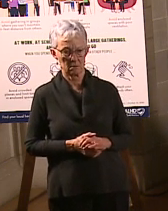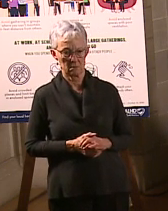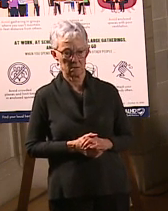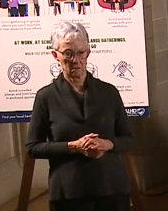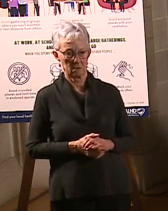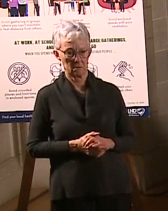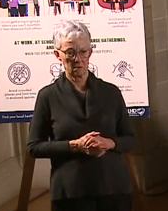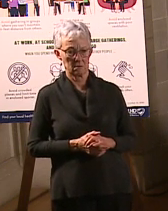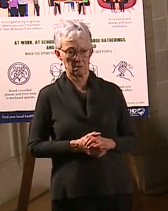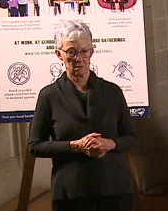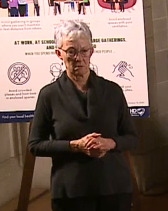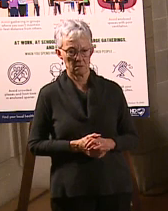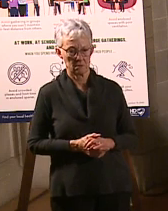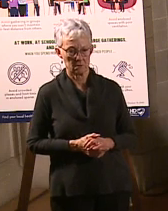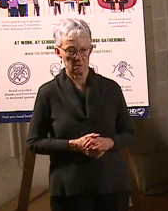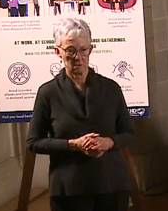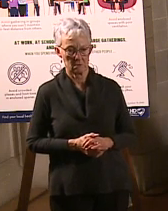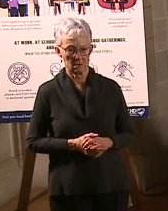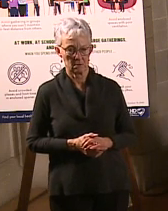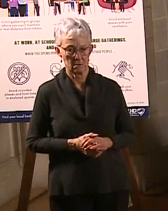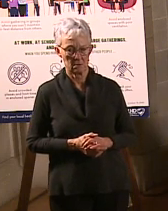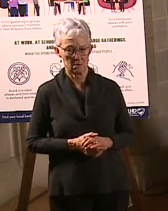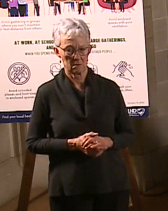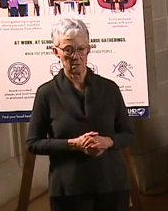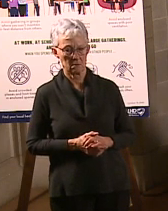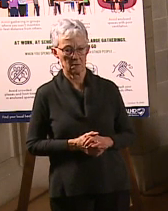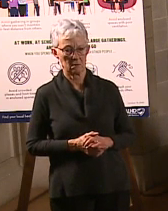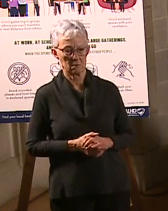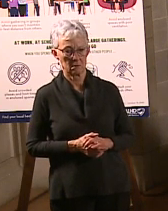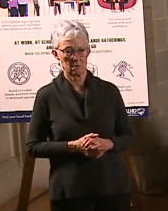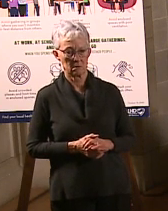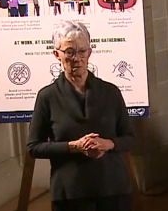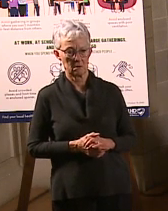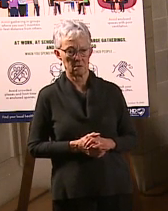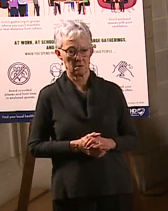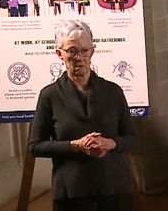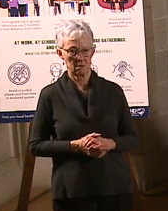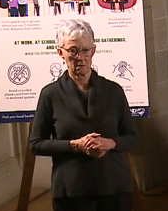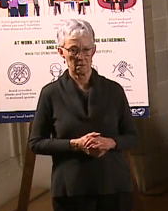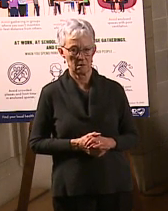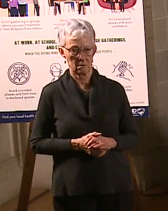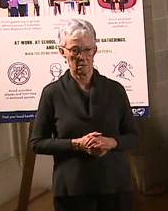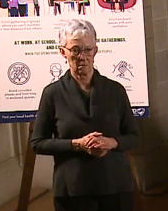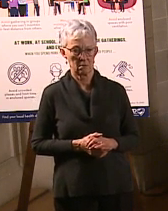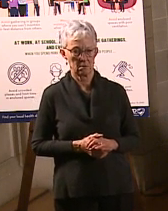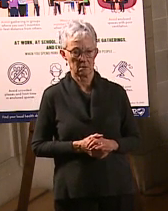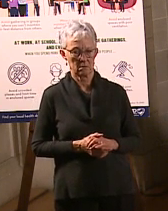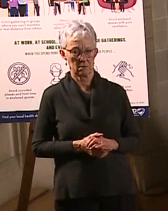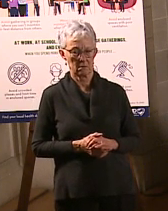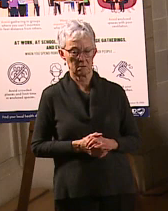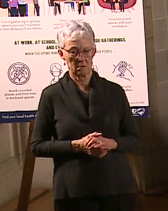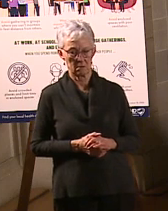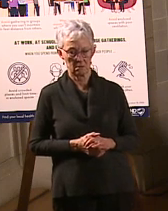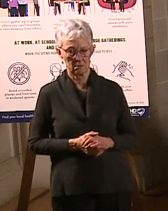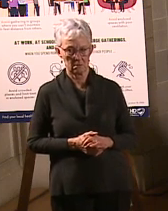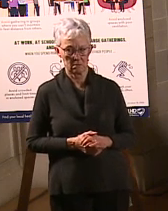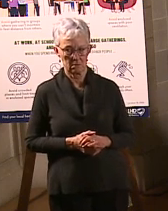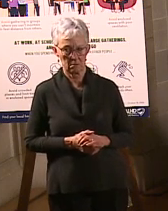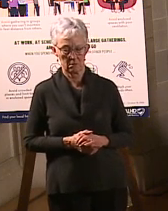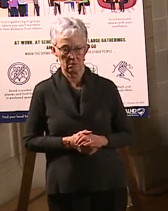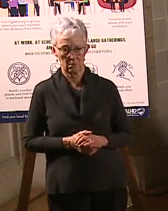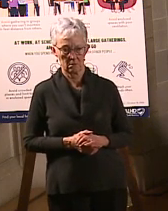Promise Ship scored better on everything except the cost when there were the bids.